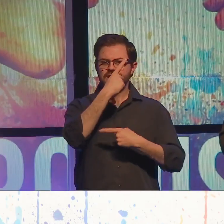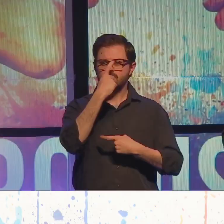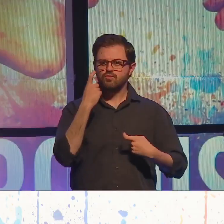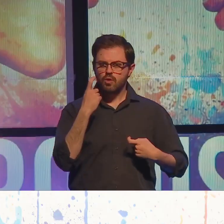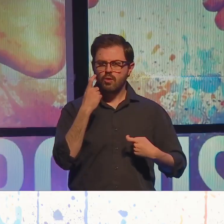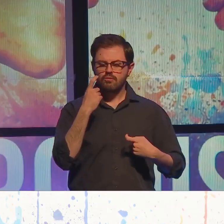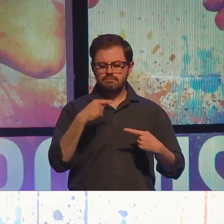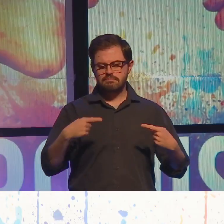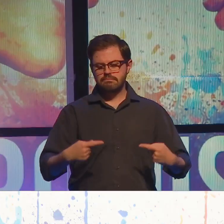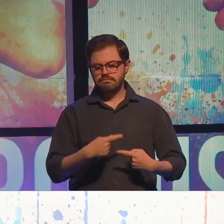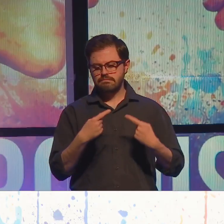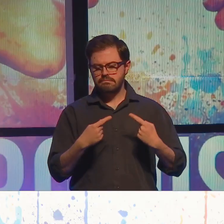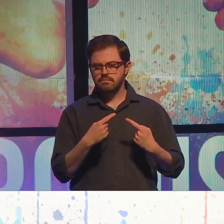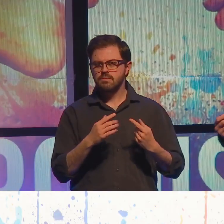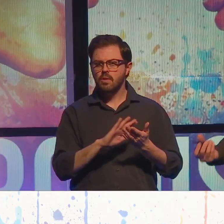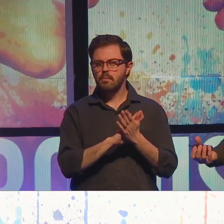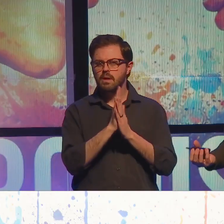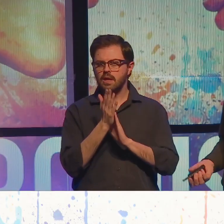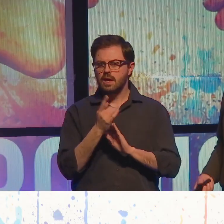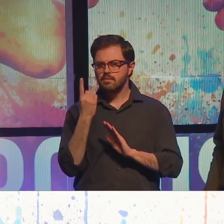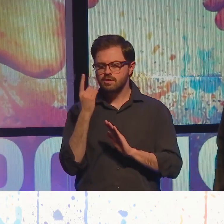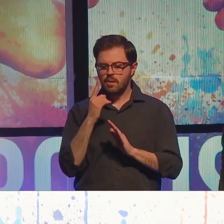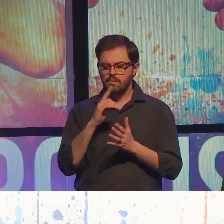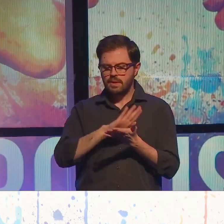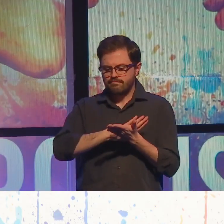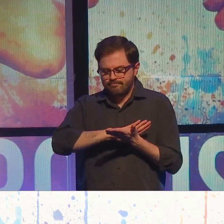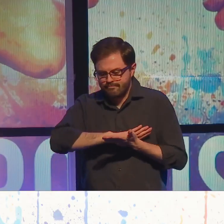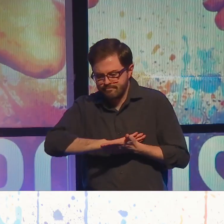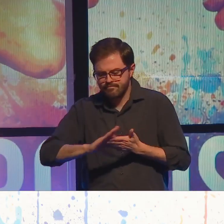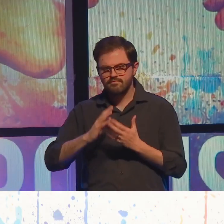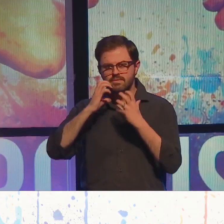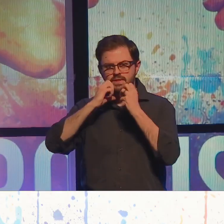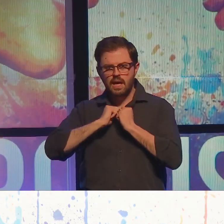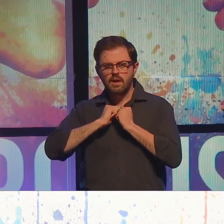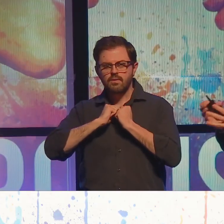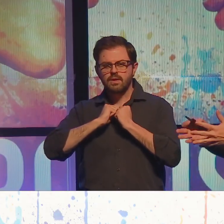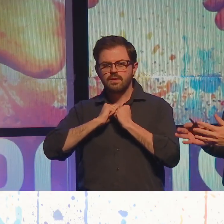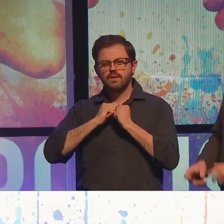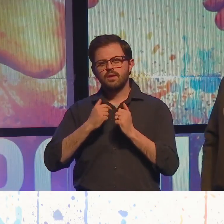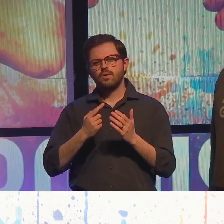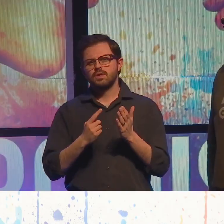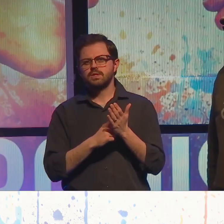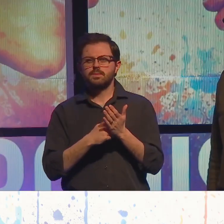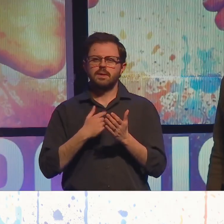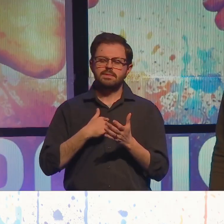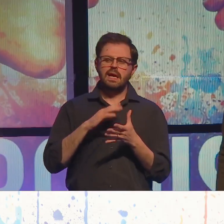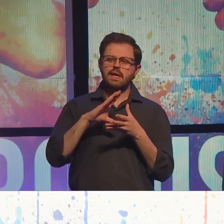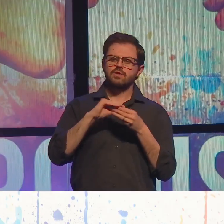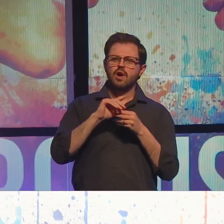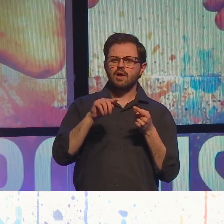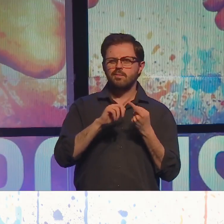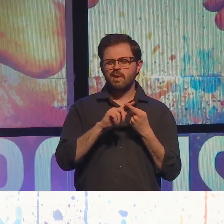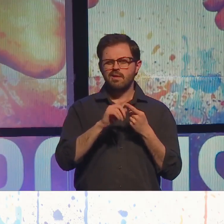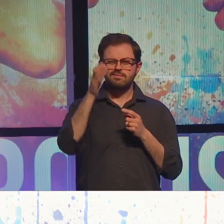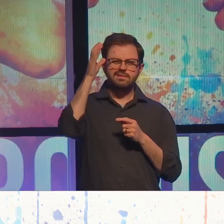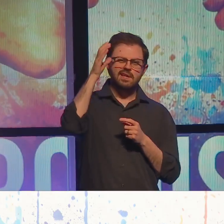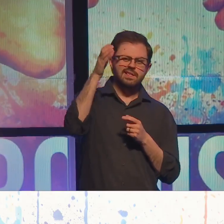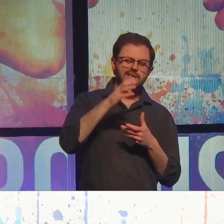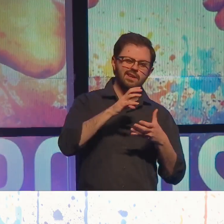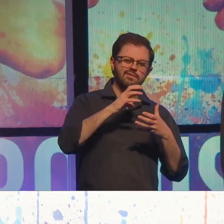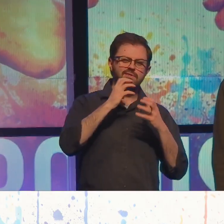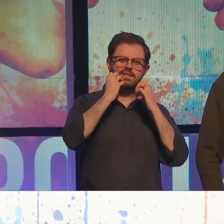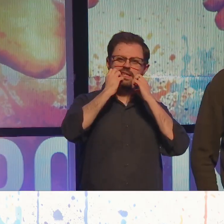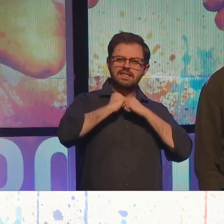sacred. You'll hear me oftentimes talk about the difference between sacred wounds and stupid wounds. Sacred wounds are wounds